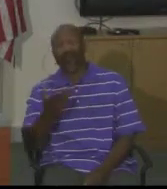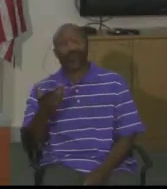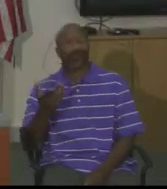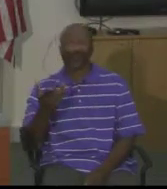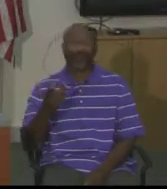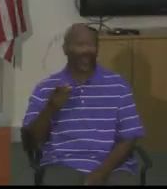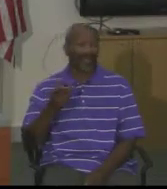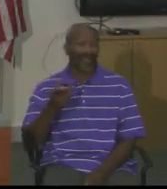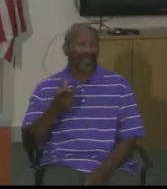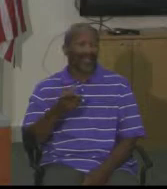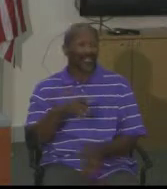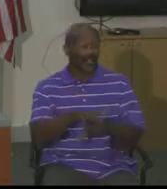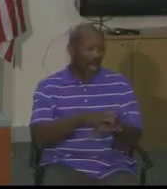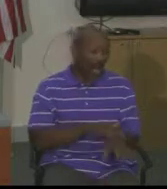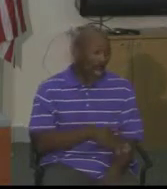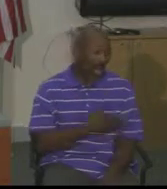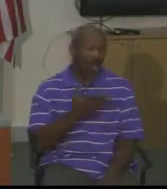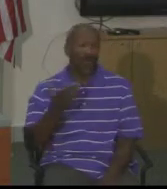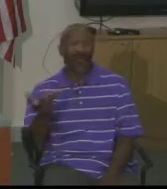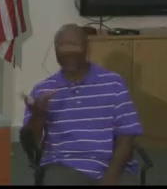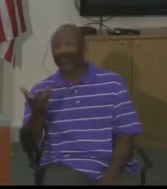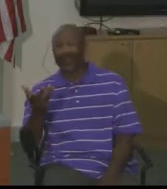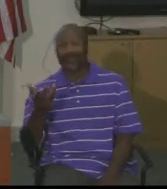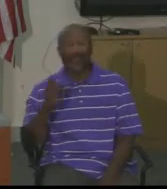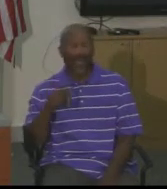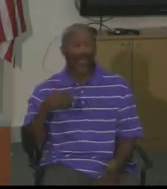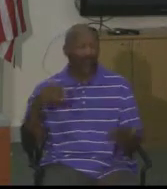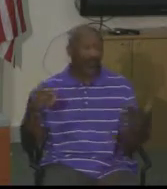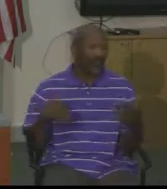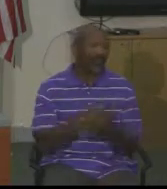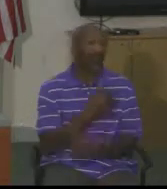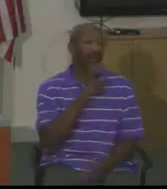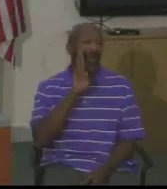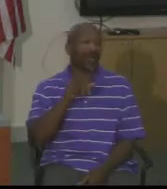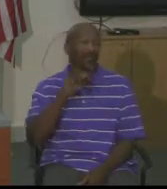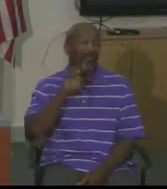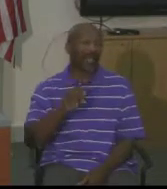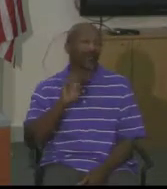really push it anymore. We need a new version.